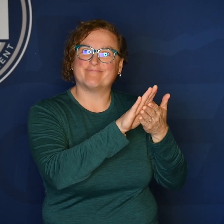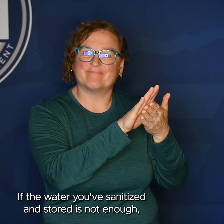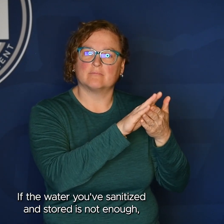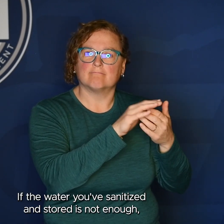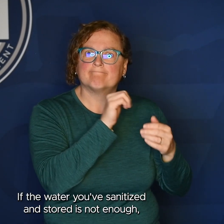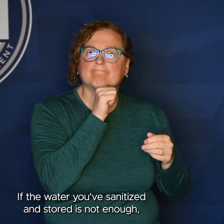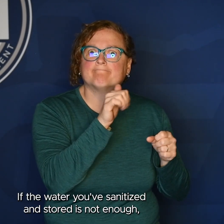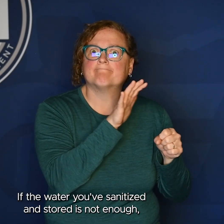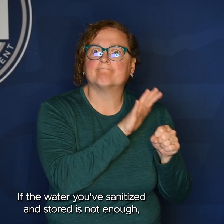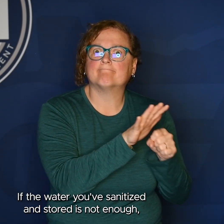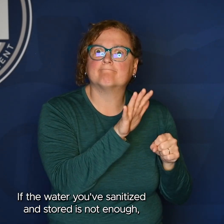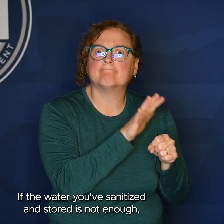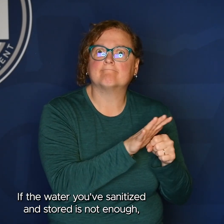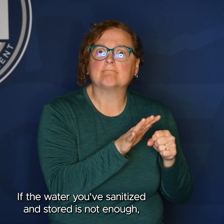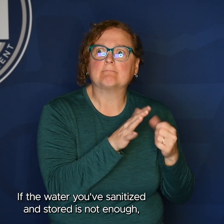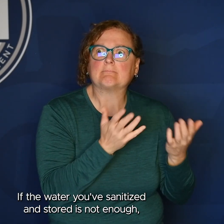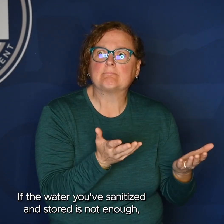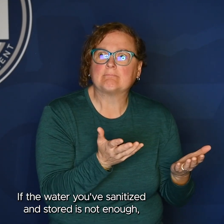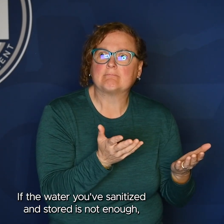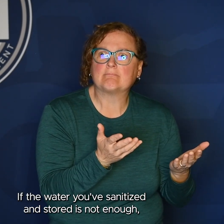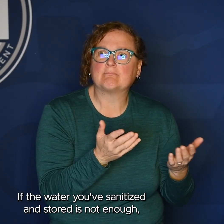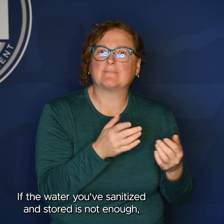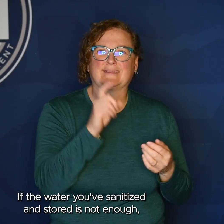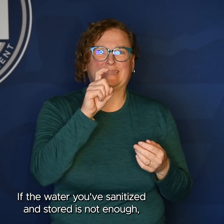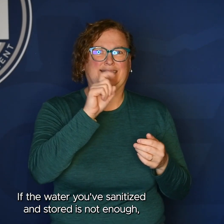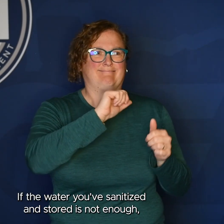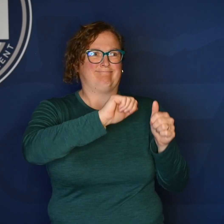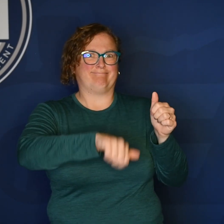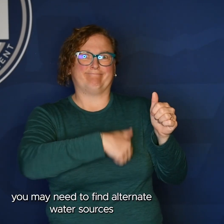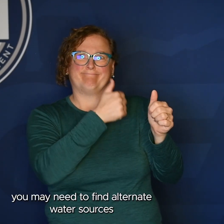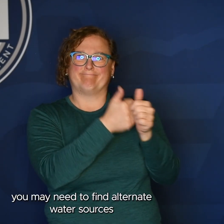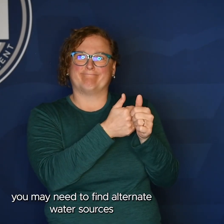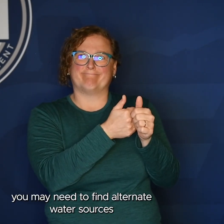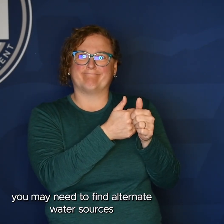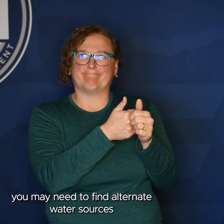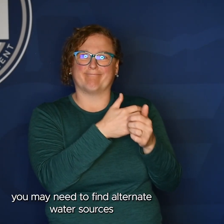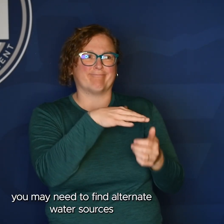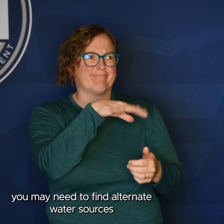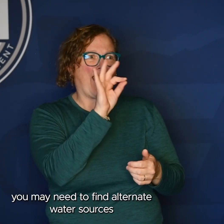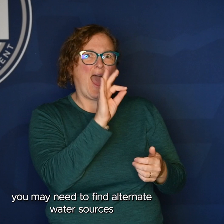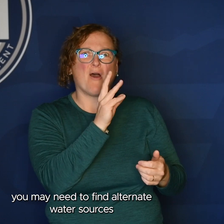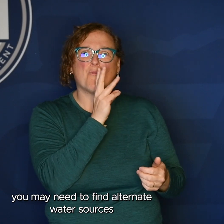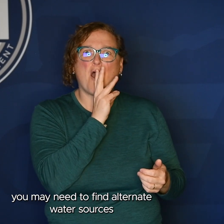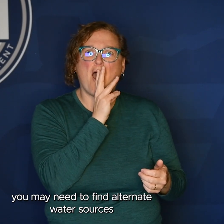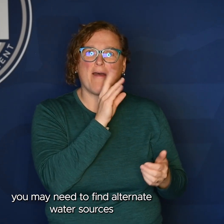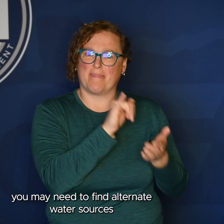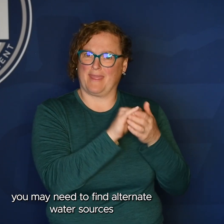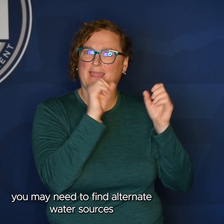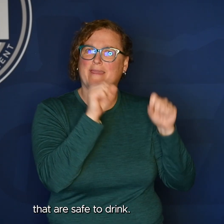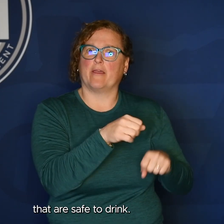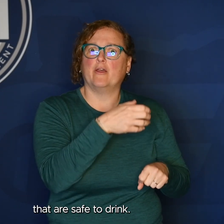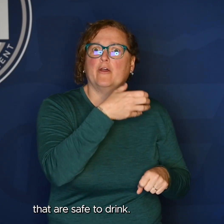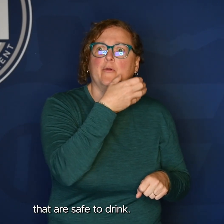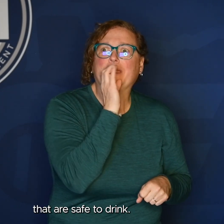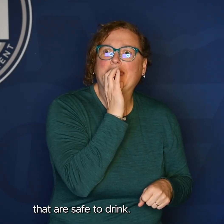If the water you've sanitized and stored is not enough, you may need to find alternate water sources that are safe to